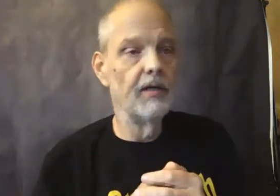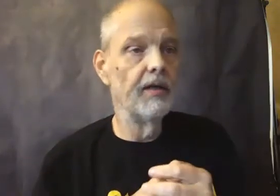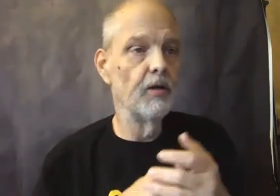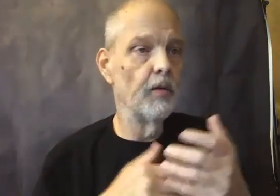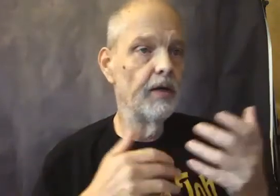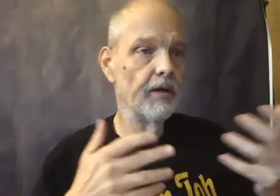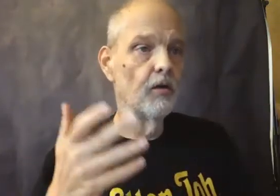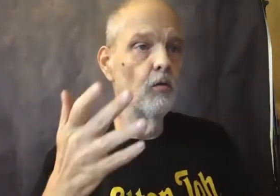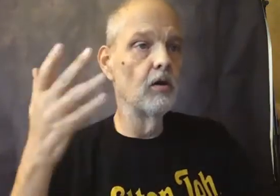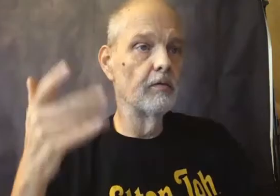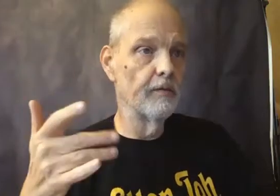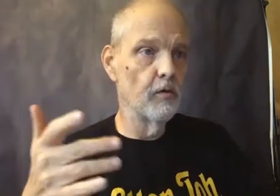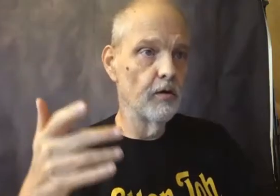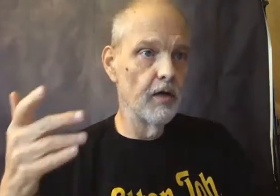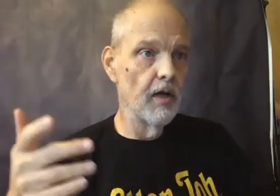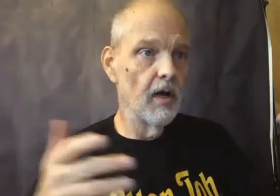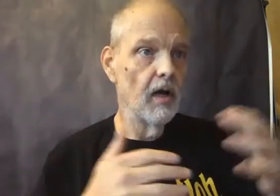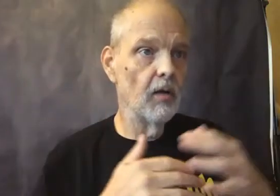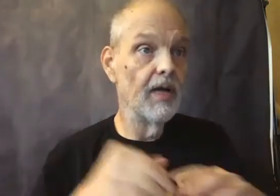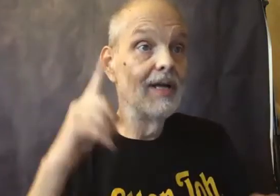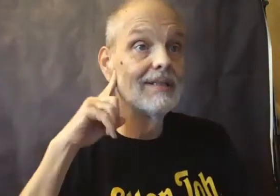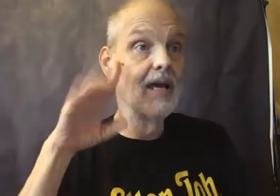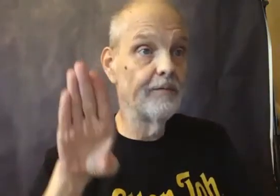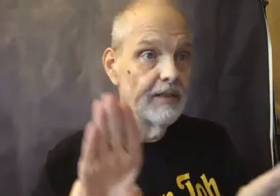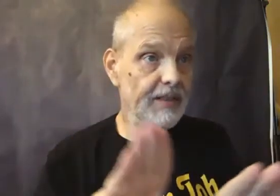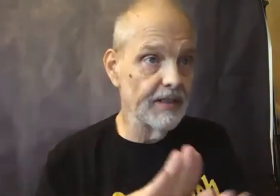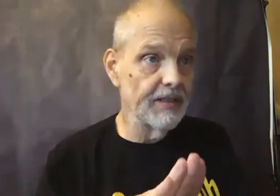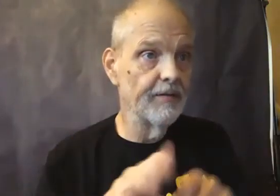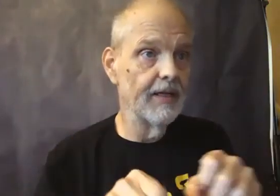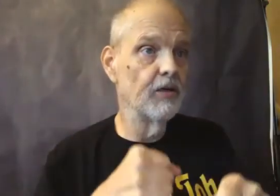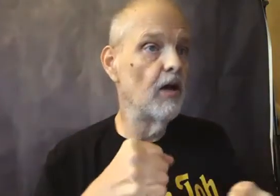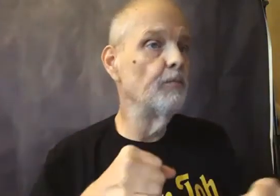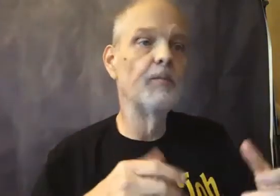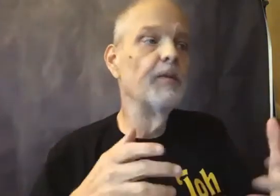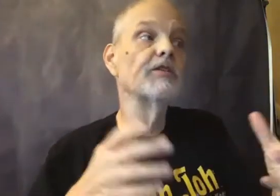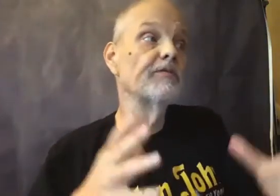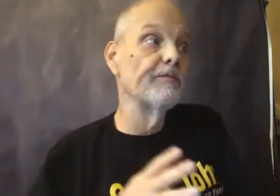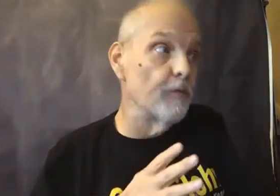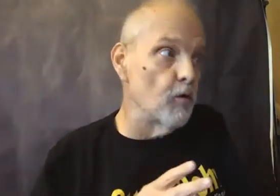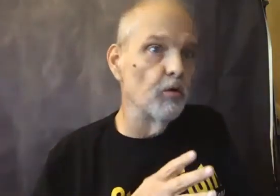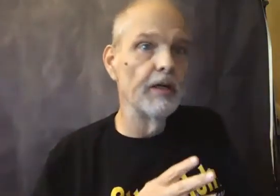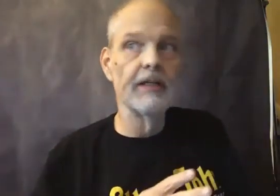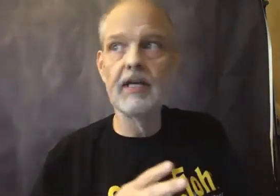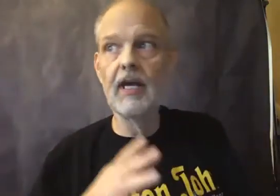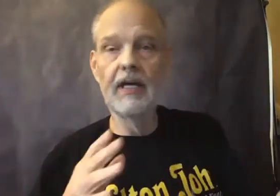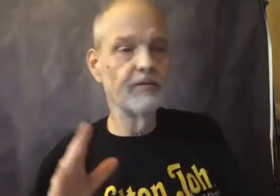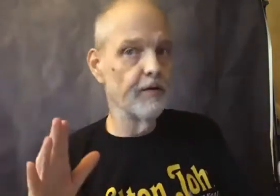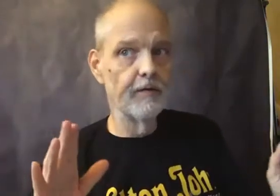and they're winning their award for Deaf Citizen of the Year. I might, because it's formal and it's very, very